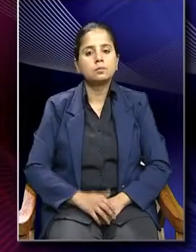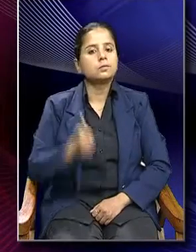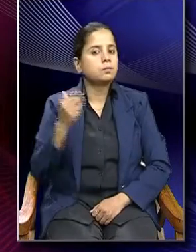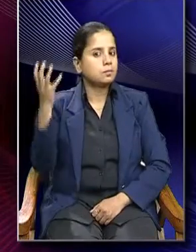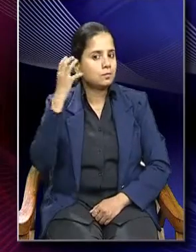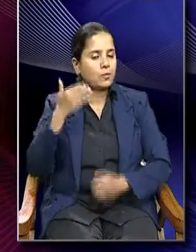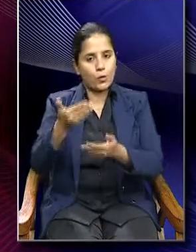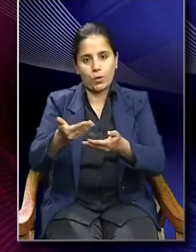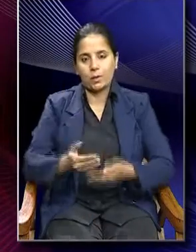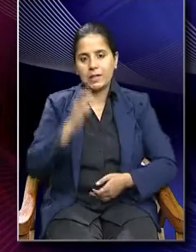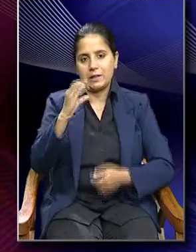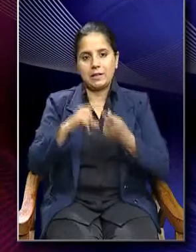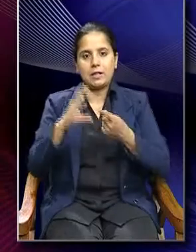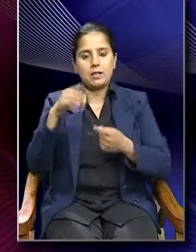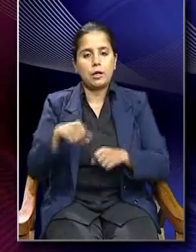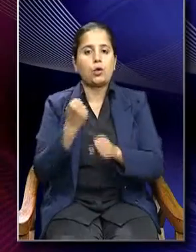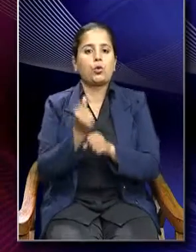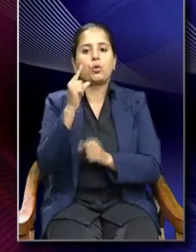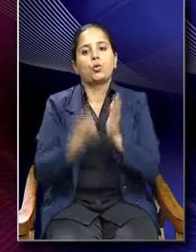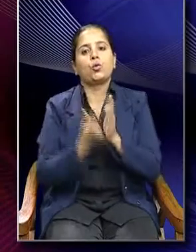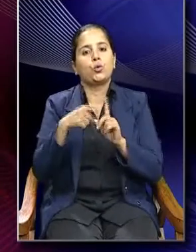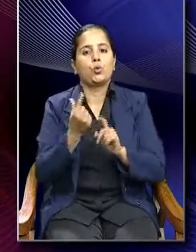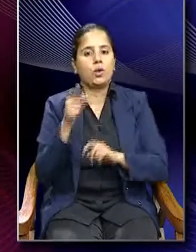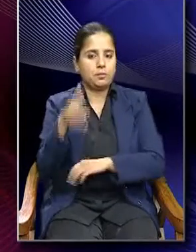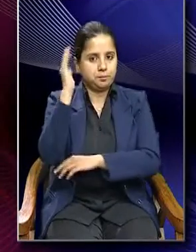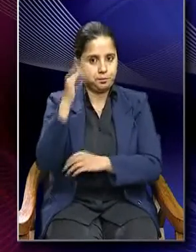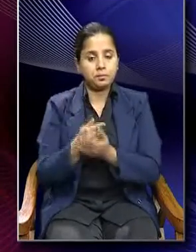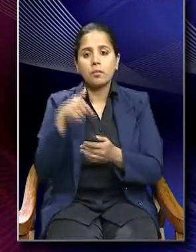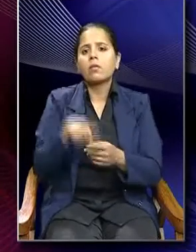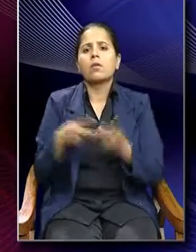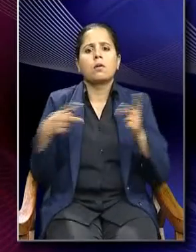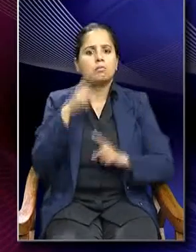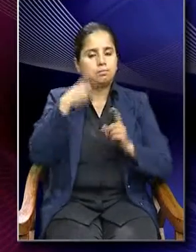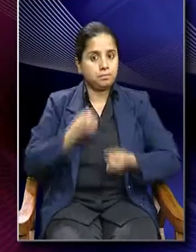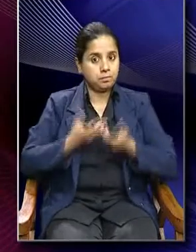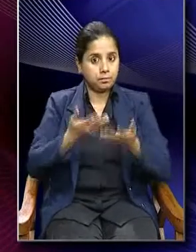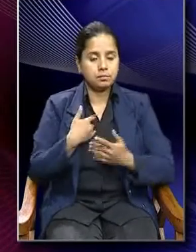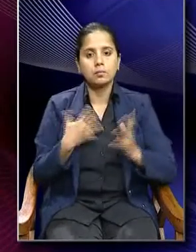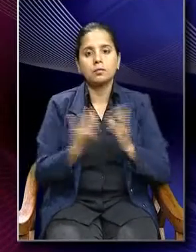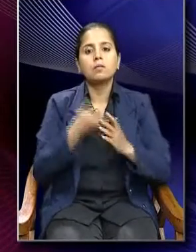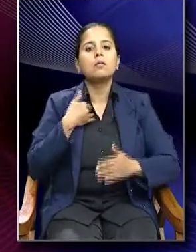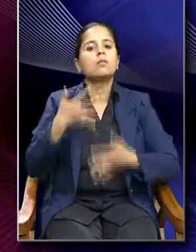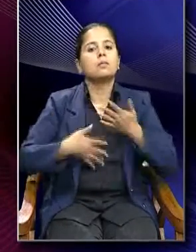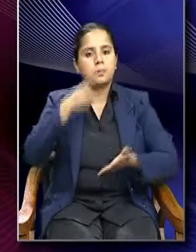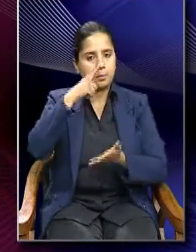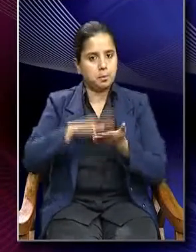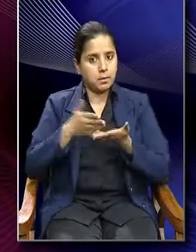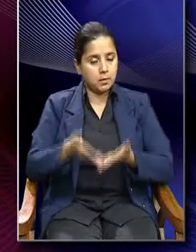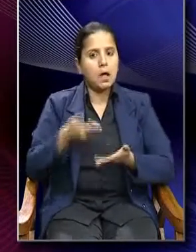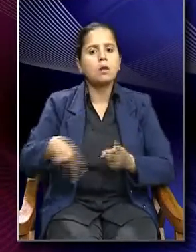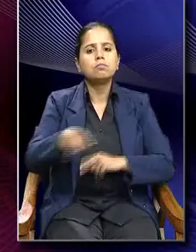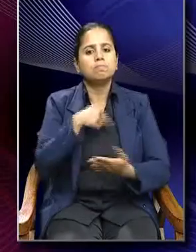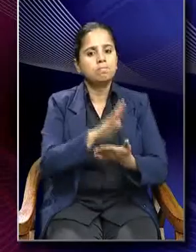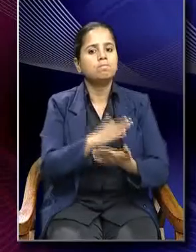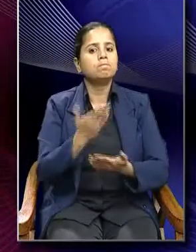Good afternoon and welcome to CEC Gurukul lecture. In today's session on symbolic expression, we have with us Ms. Manisha, who is going to